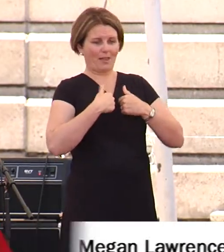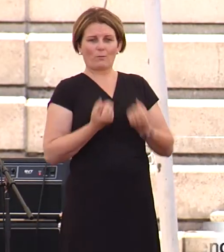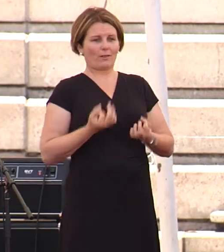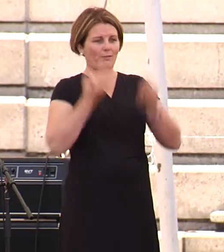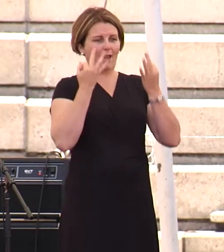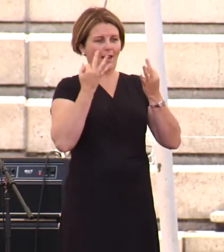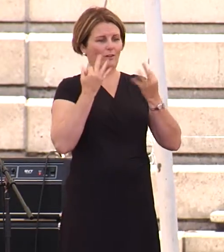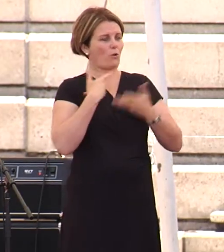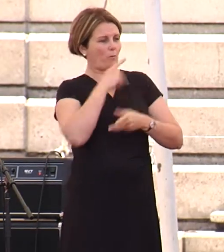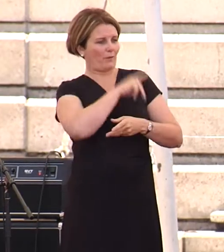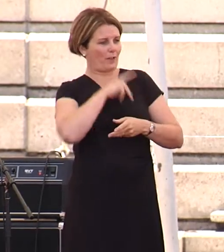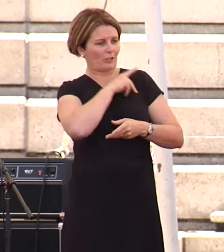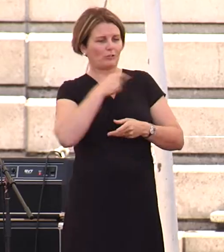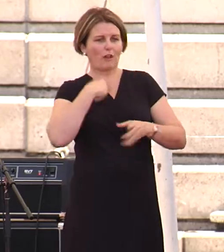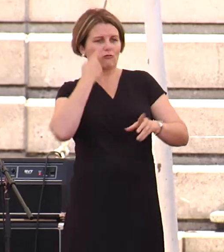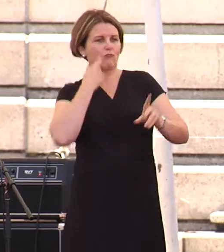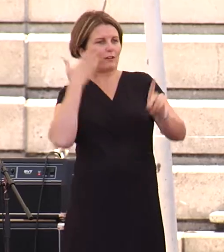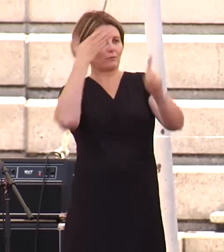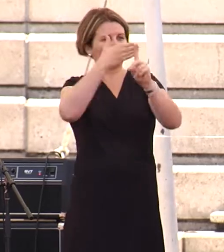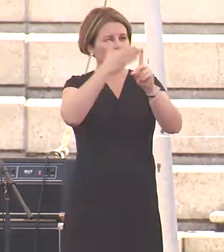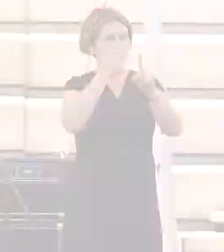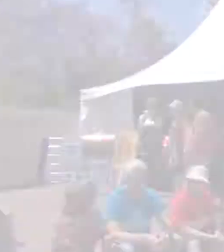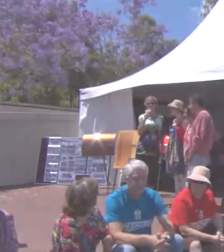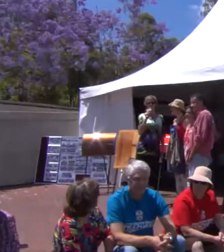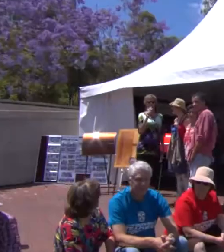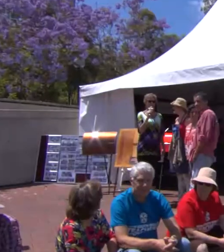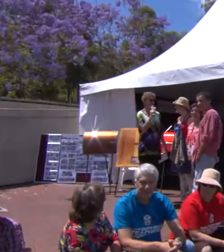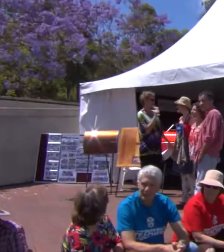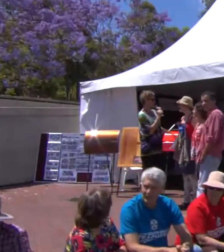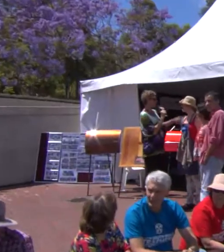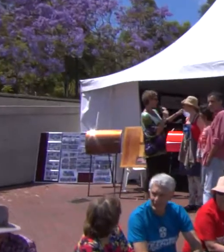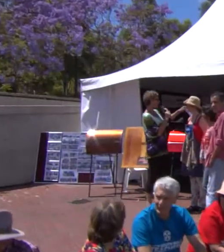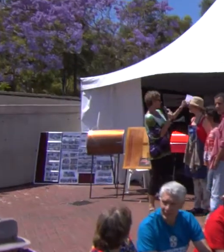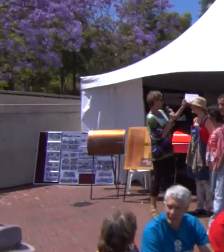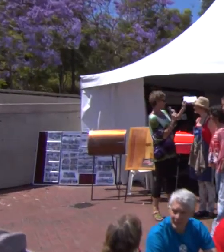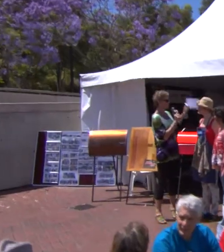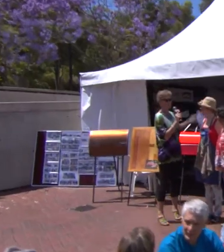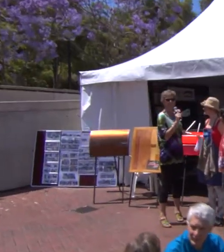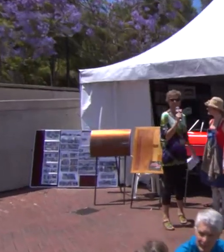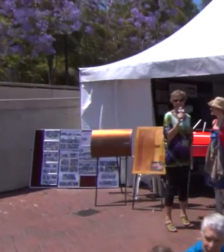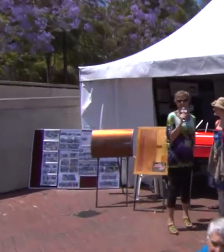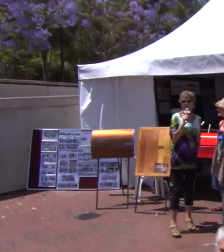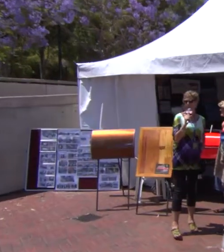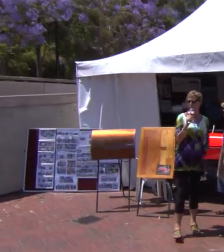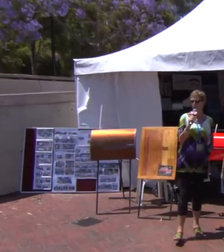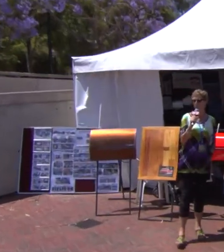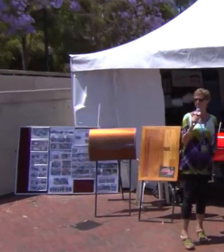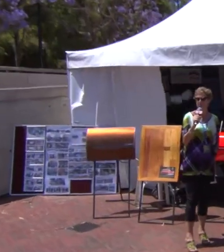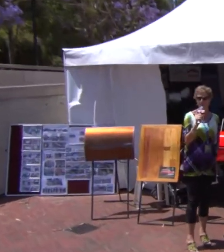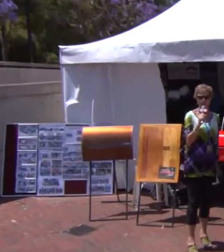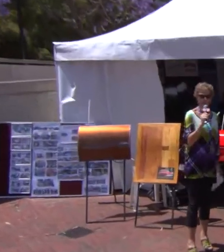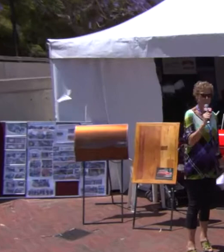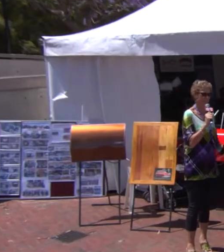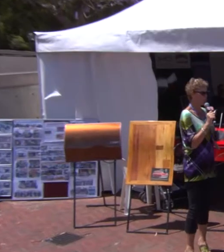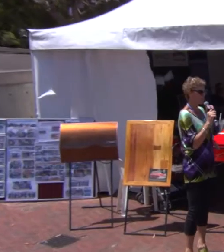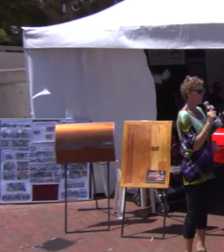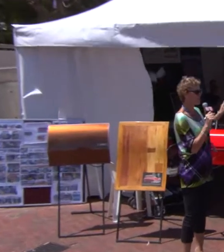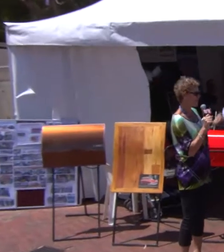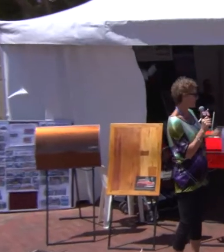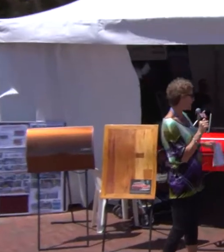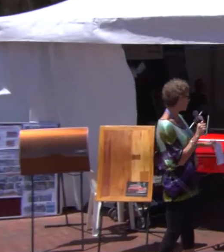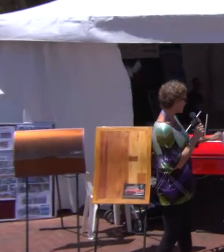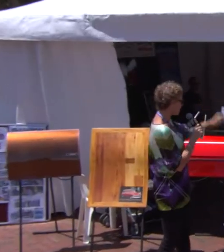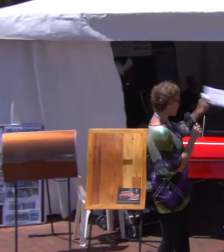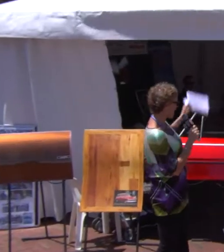the professional I aspire to be tomorrow without TAFE. I'm just in front of the TAFE tent, and there are a couple of things that you can wander